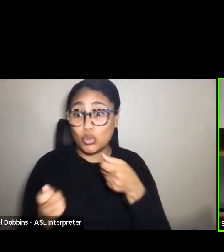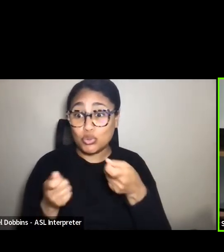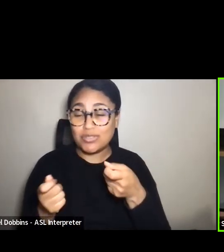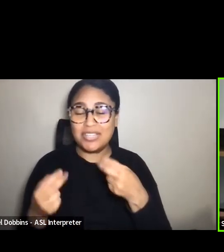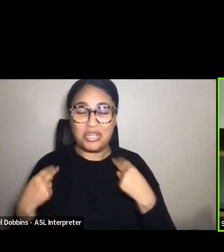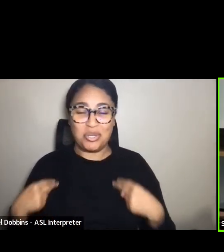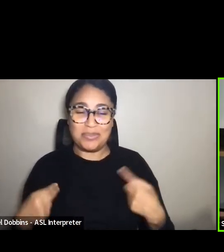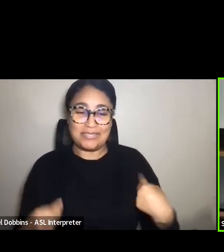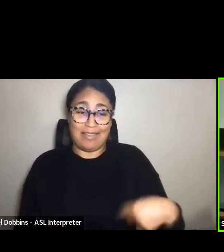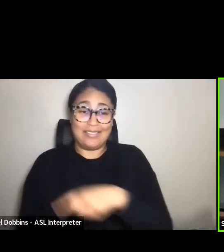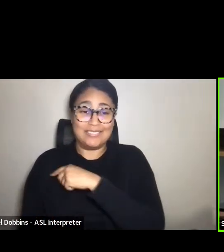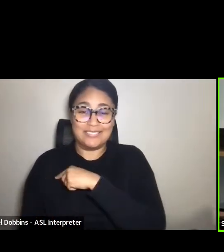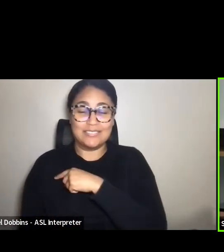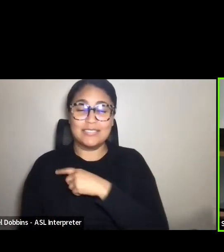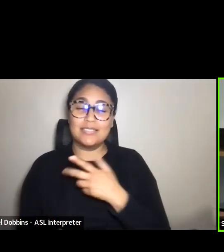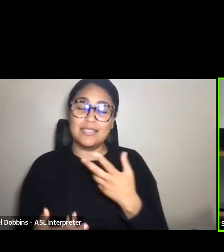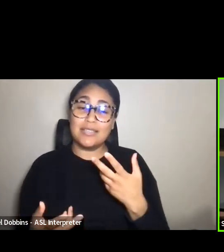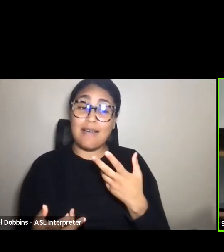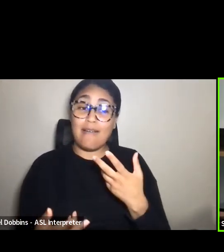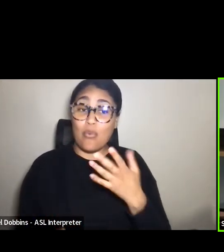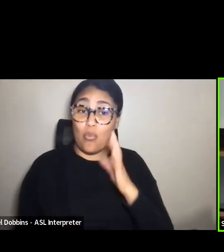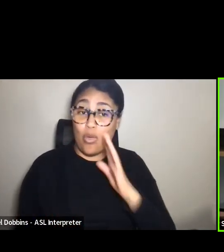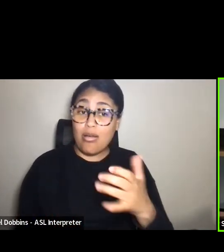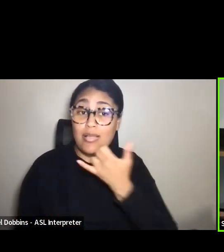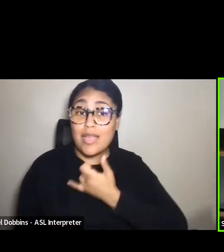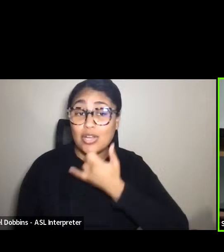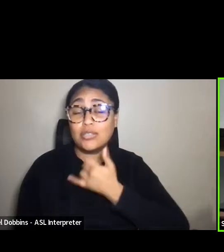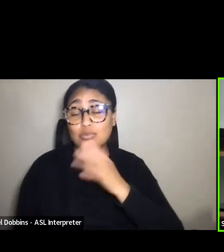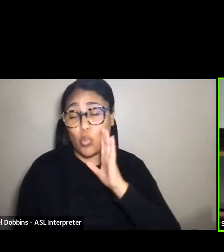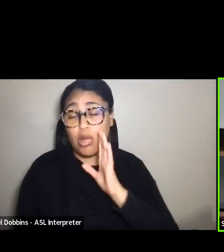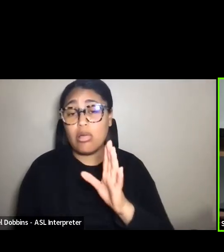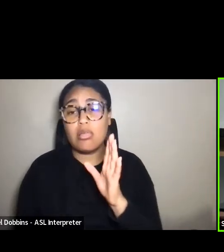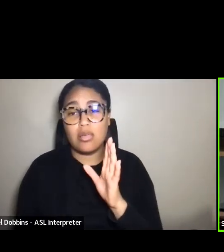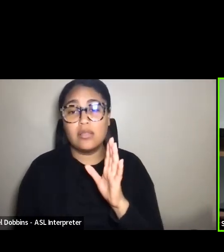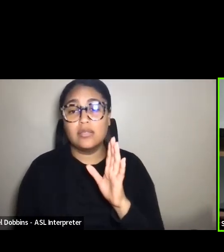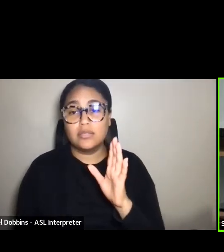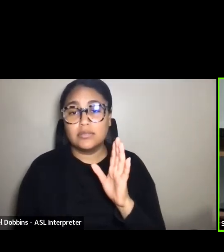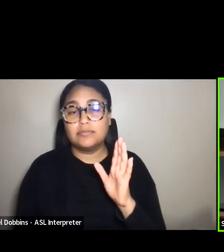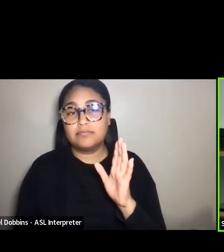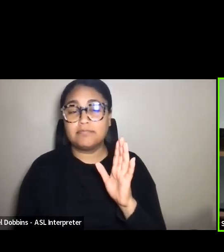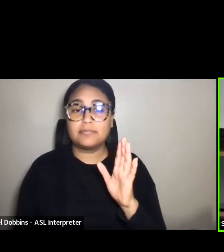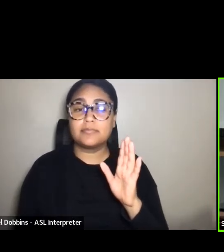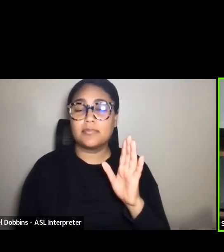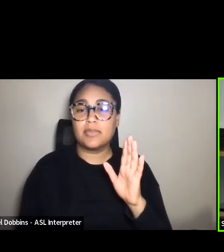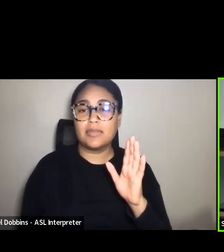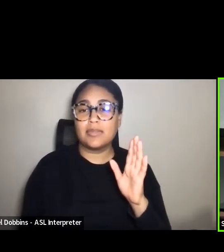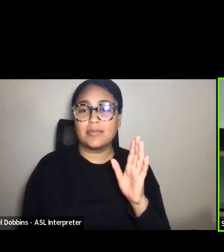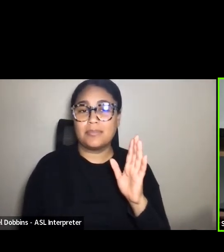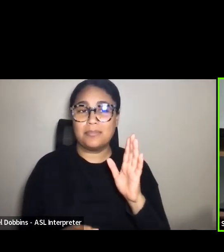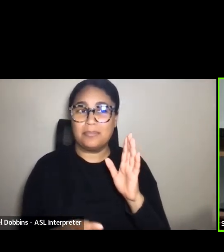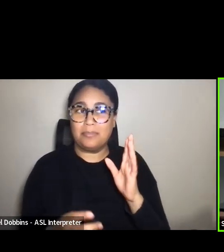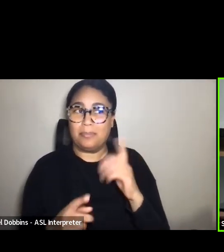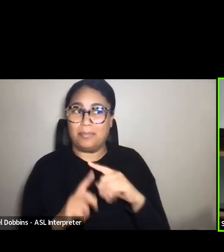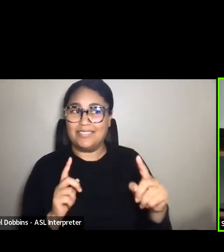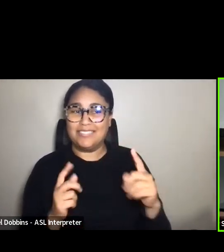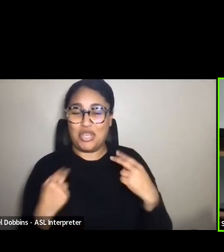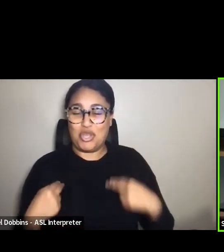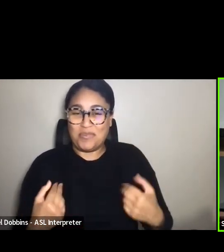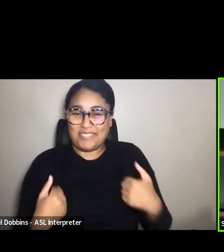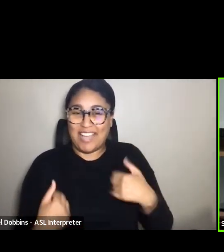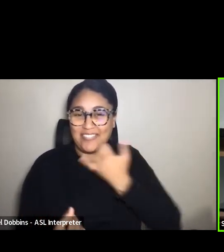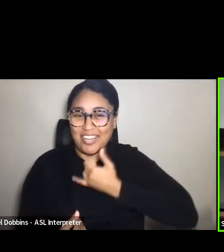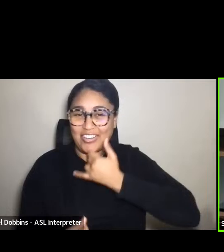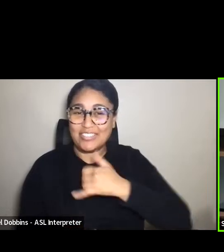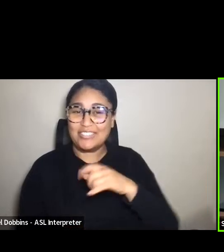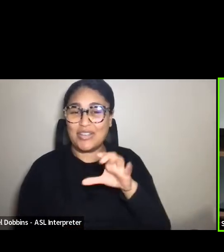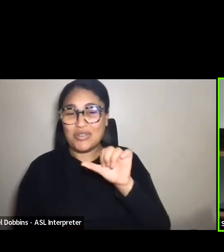So there are errors, but I mean, that's all human error too, right? From the